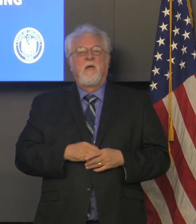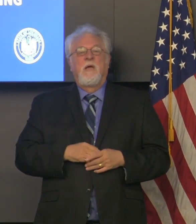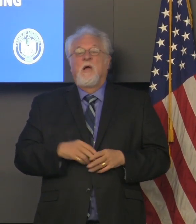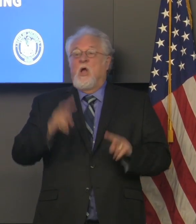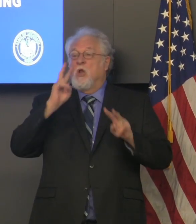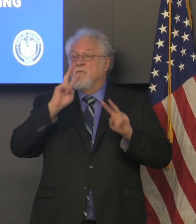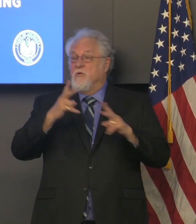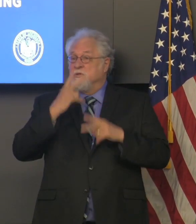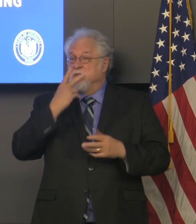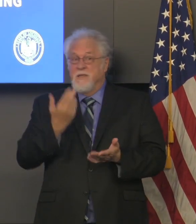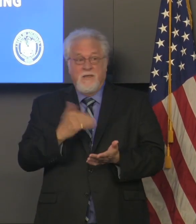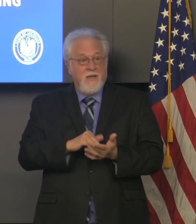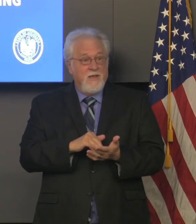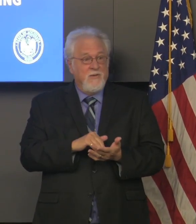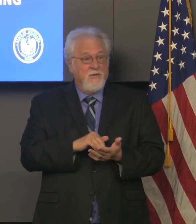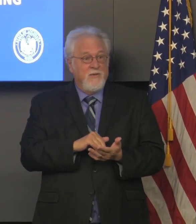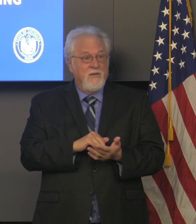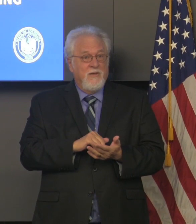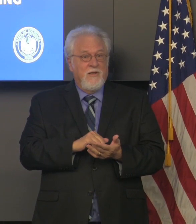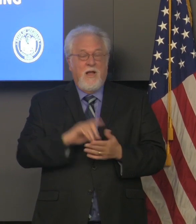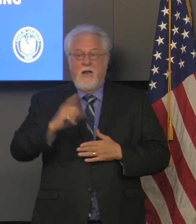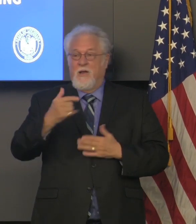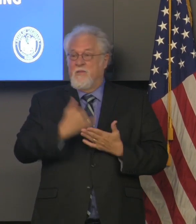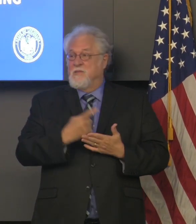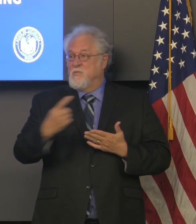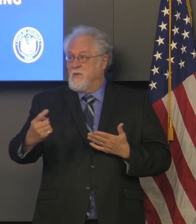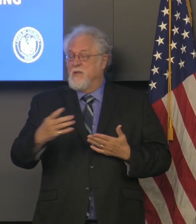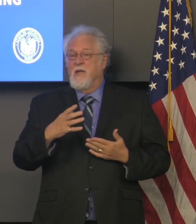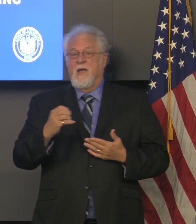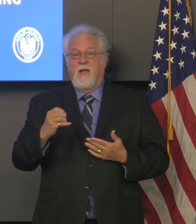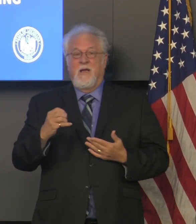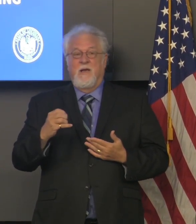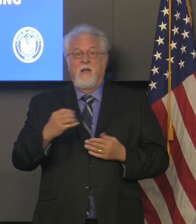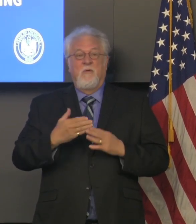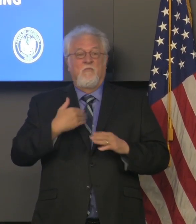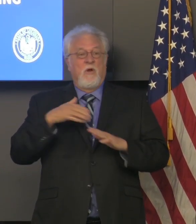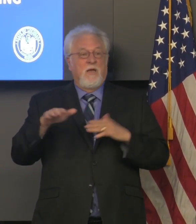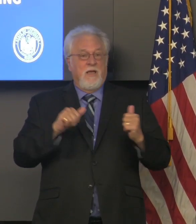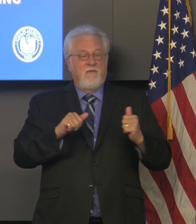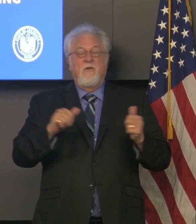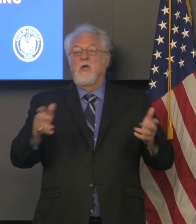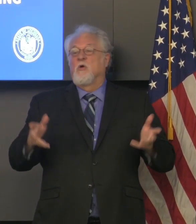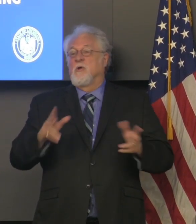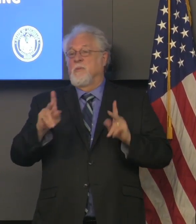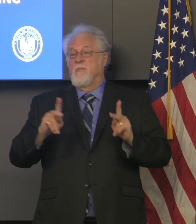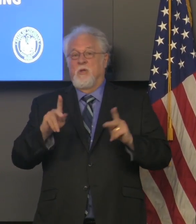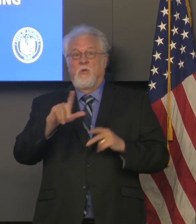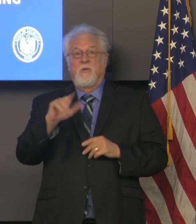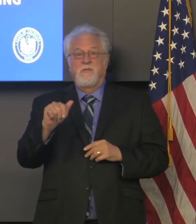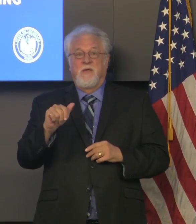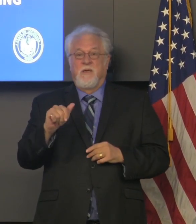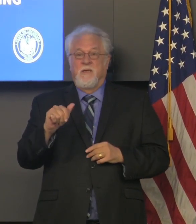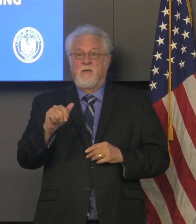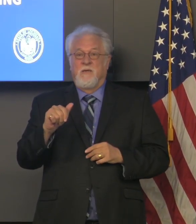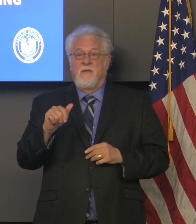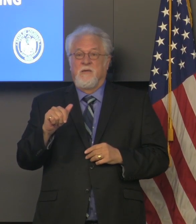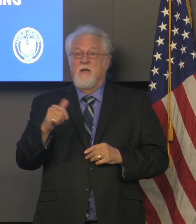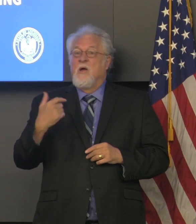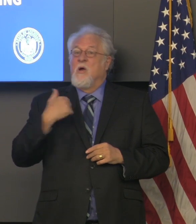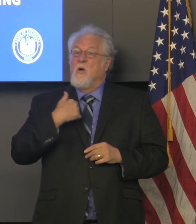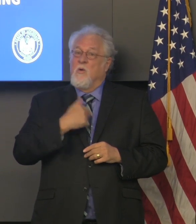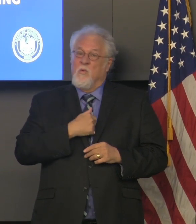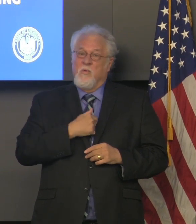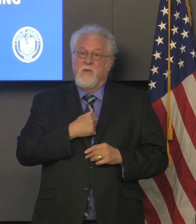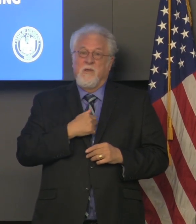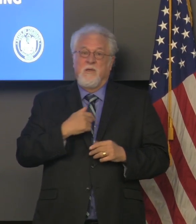look forward to seeing you again later this week. And before I leave, I just want to encourage the people of Louisiana. You know, we've